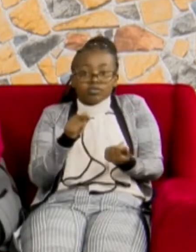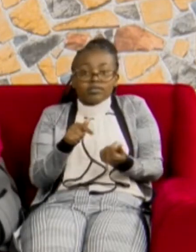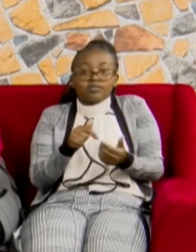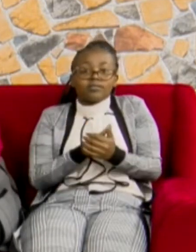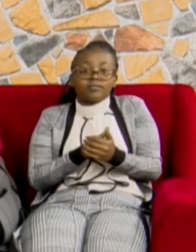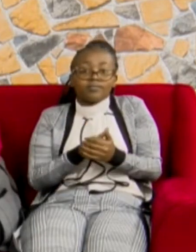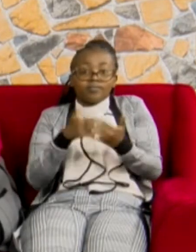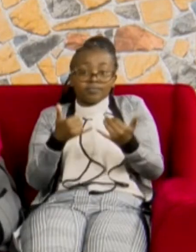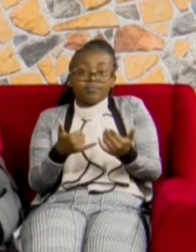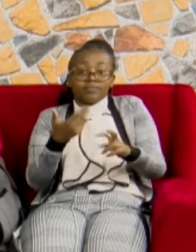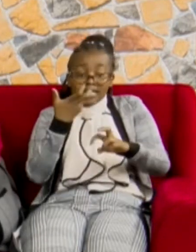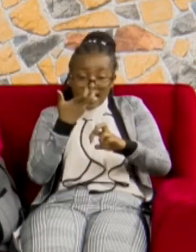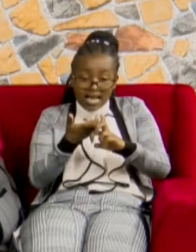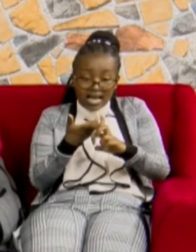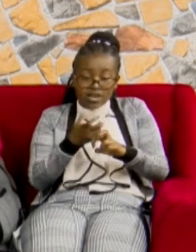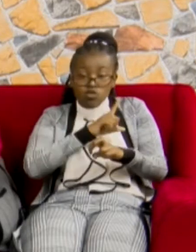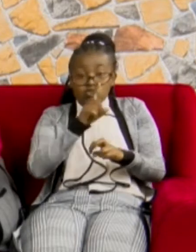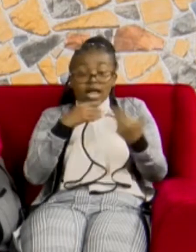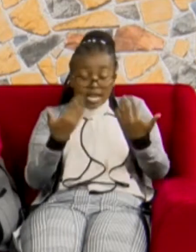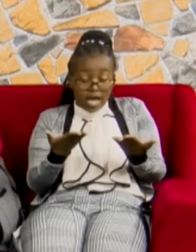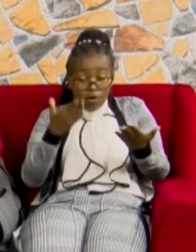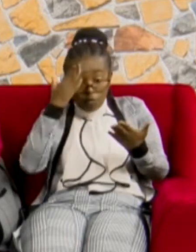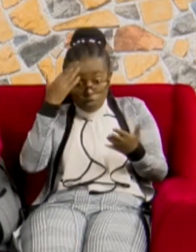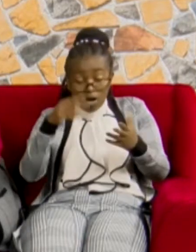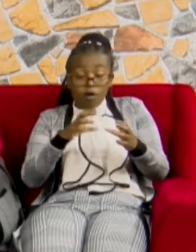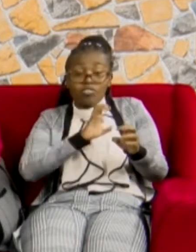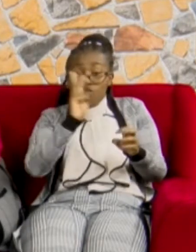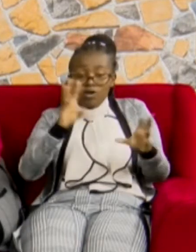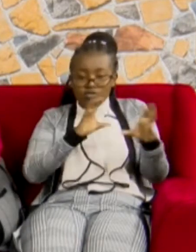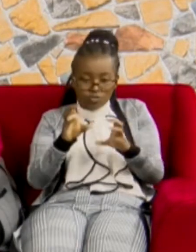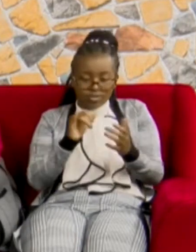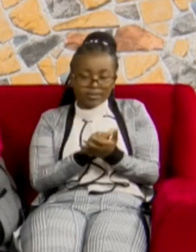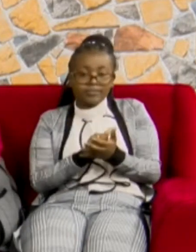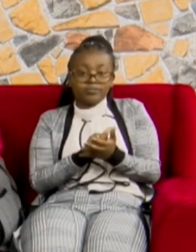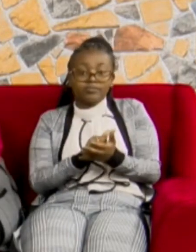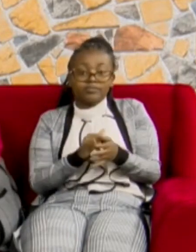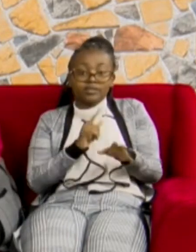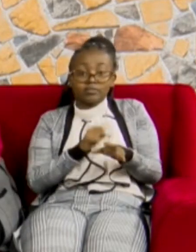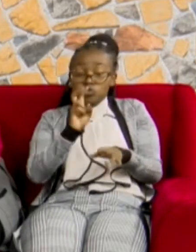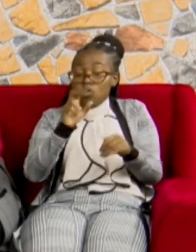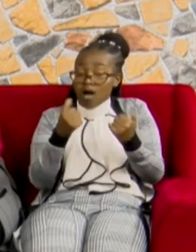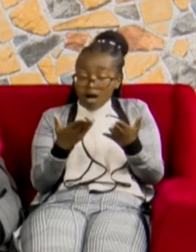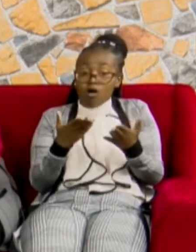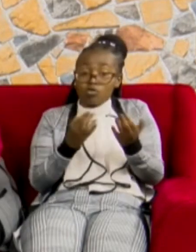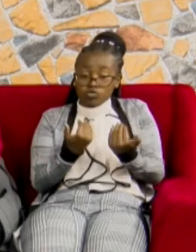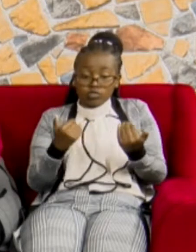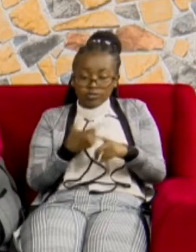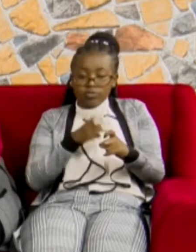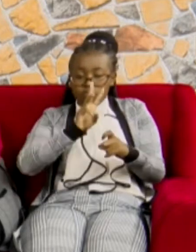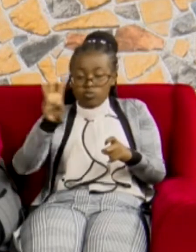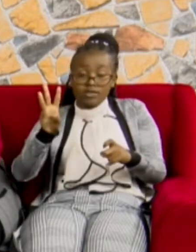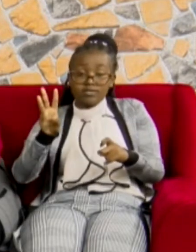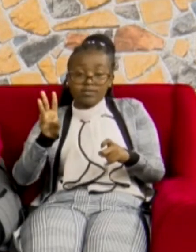Now the tougher question. Okay, at least now we know how the West does it. Because when you look at how children from the